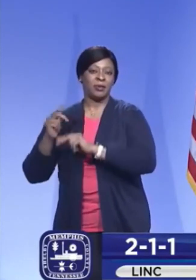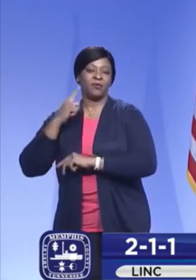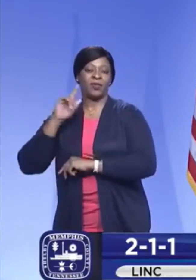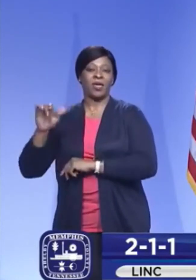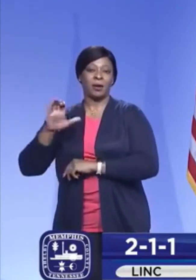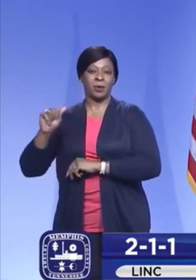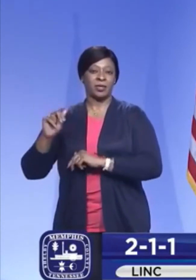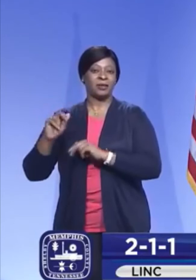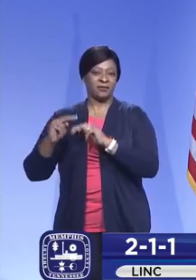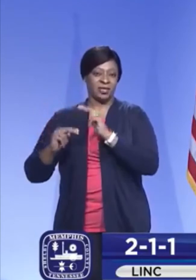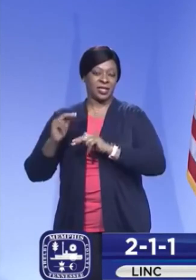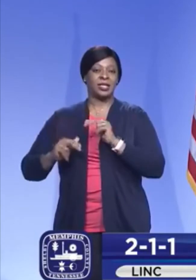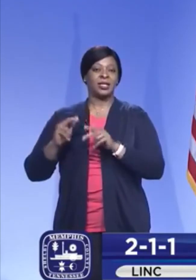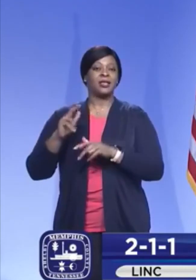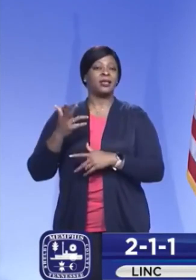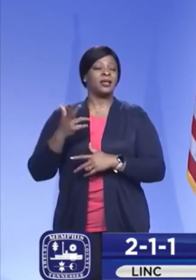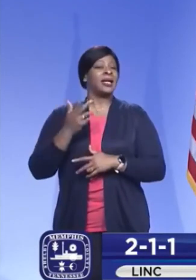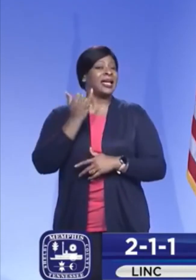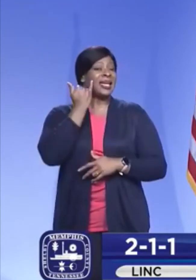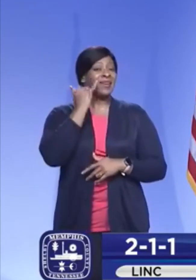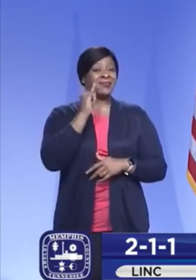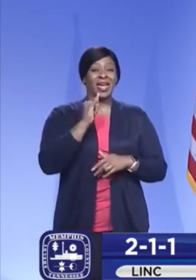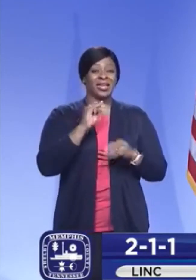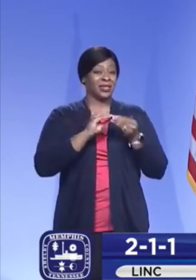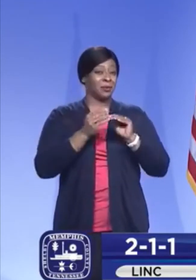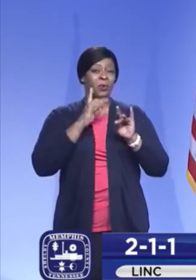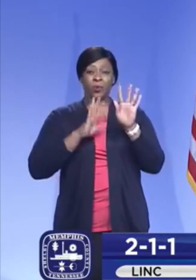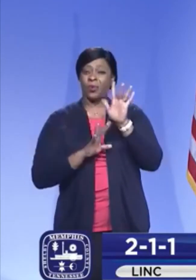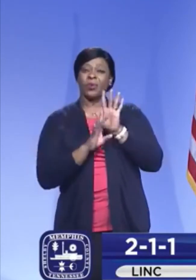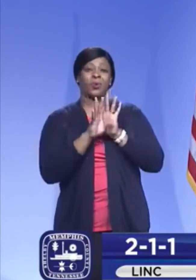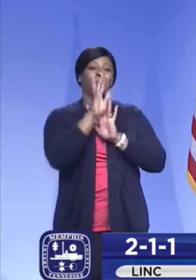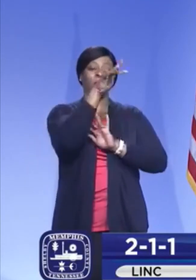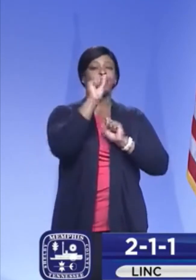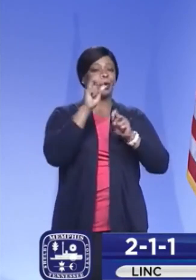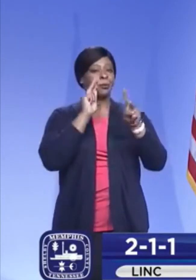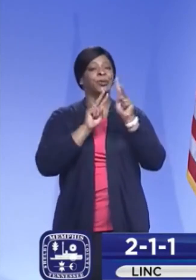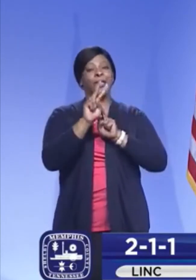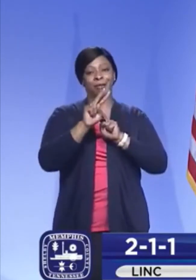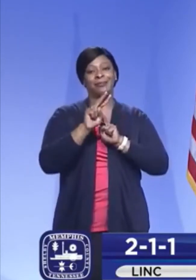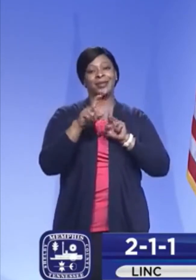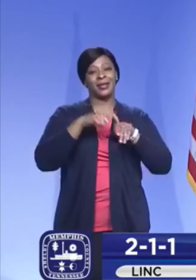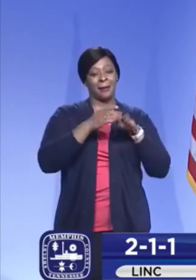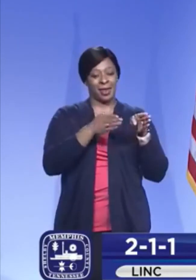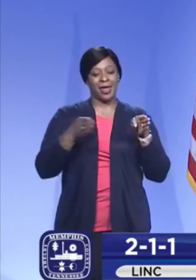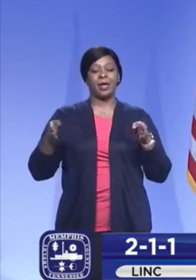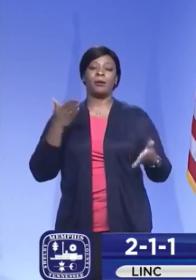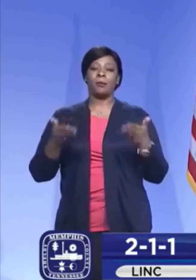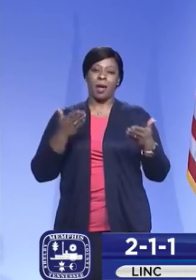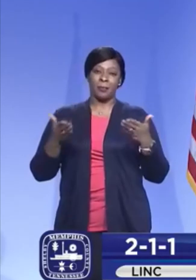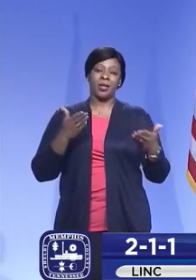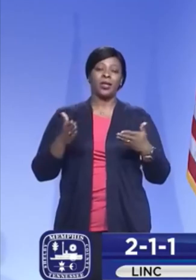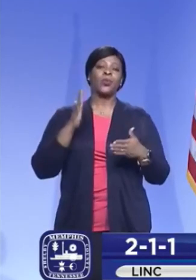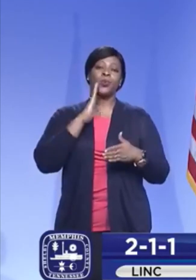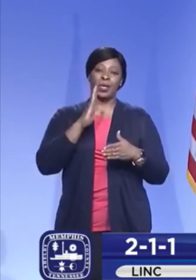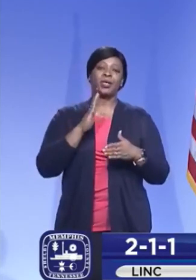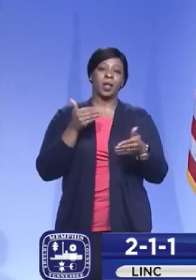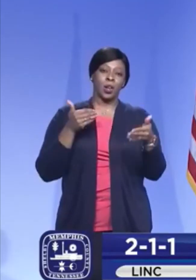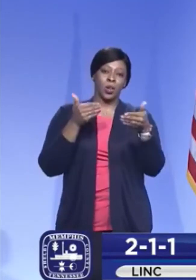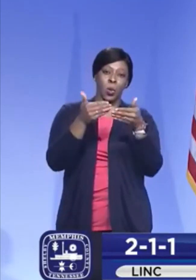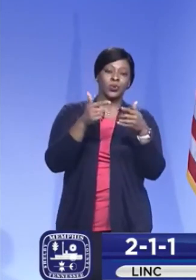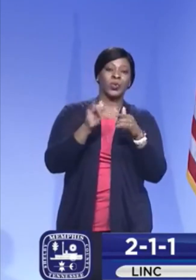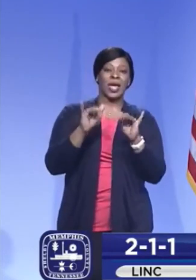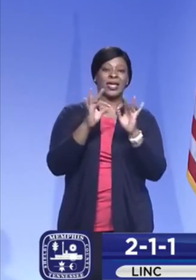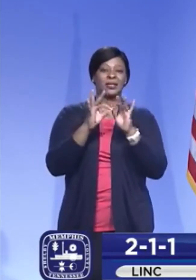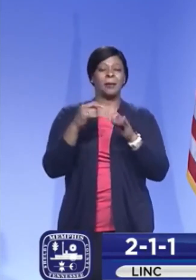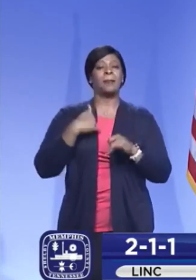projection of the time, certainly if this thing went out of control, you could project the timeline and you would probably be relatively close in that estimate. But